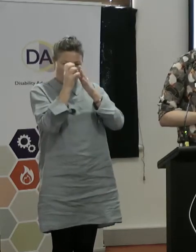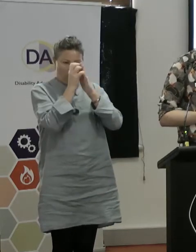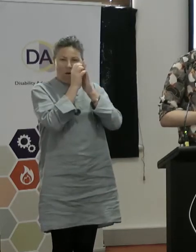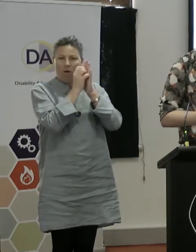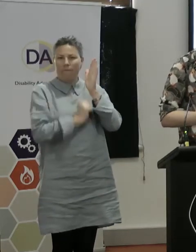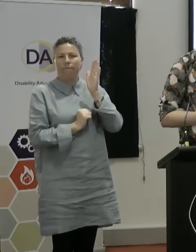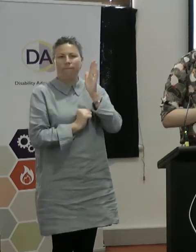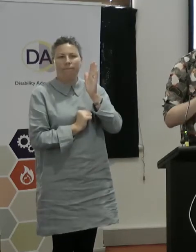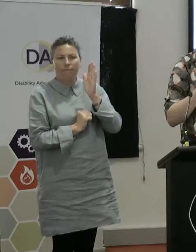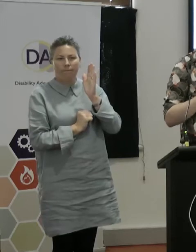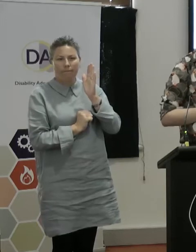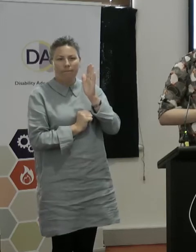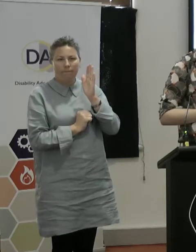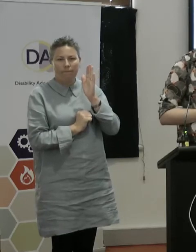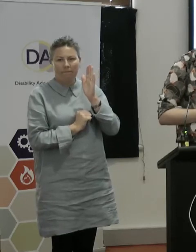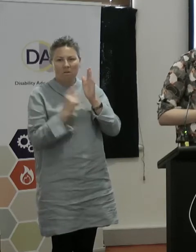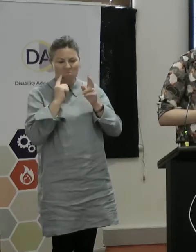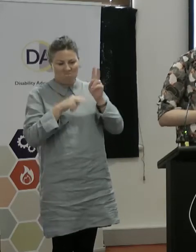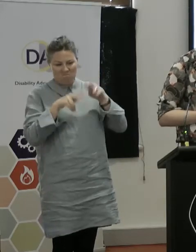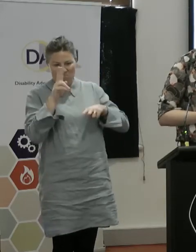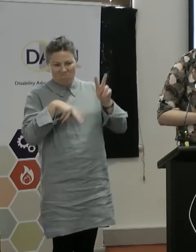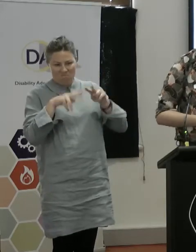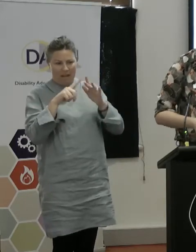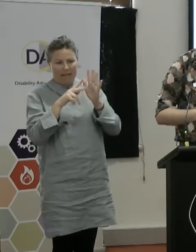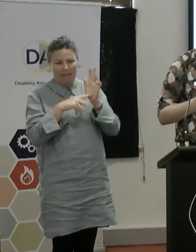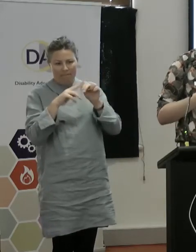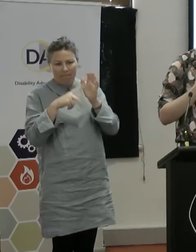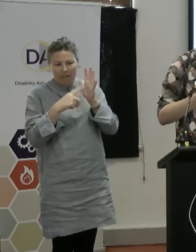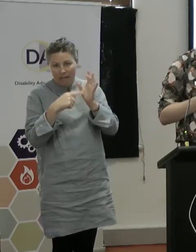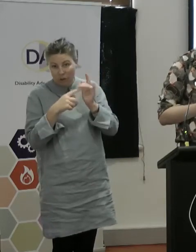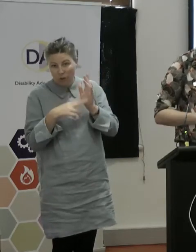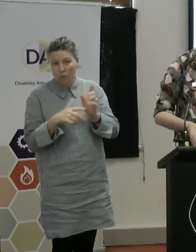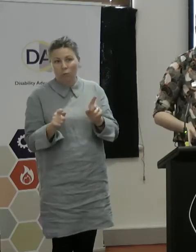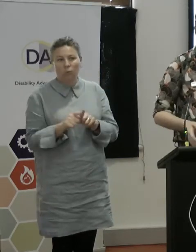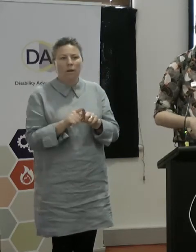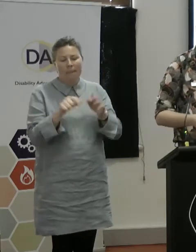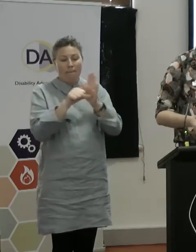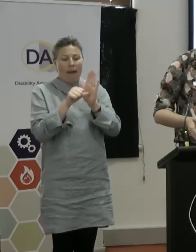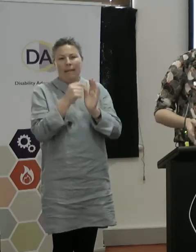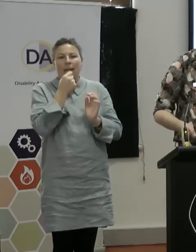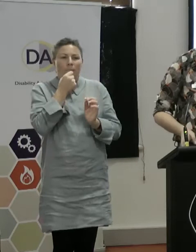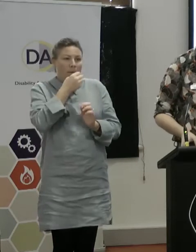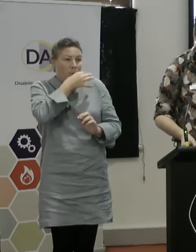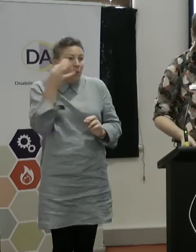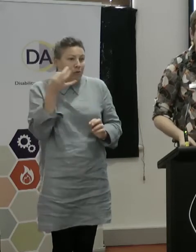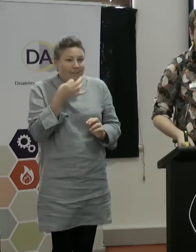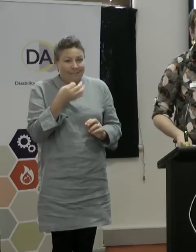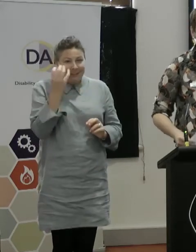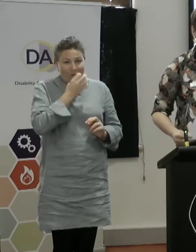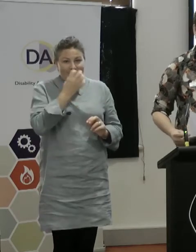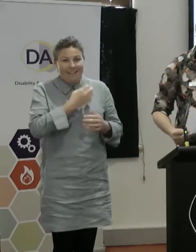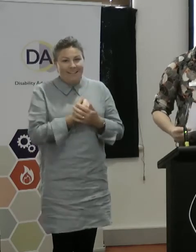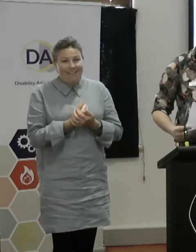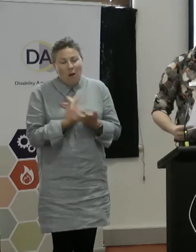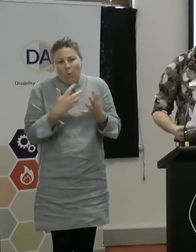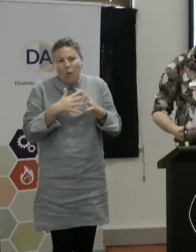whatever you're assessed at under the redress scheme. The money stuff is a little bit dry, I'm sorry about that, but